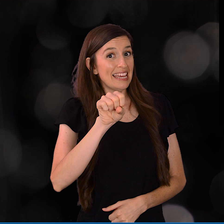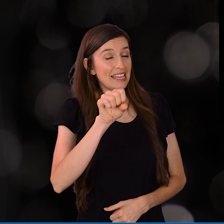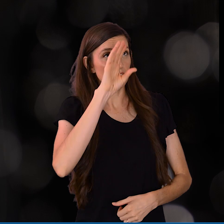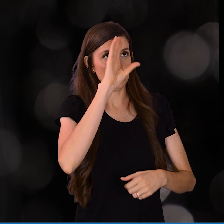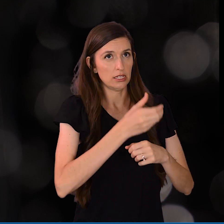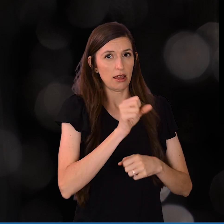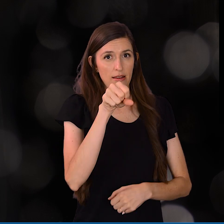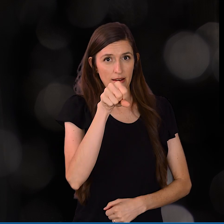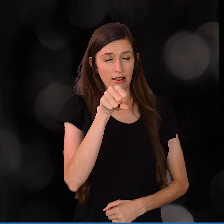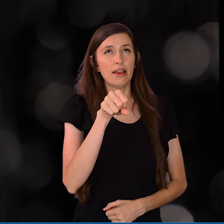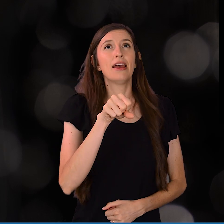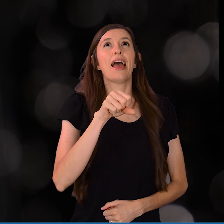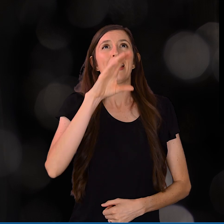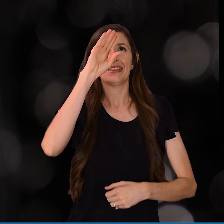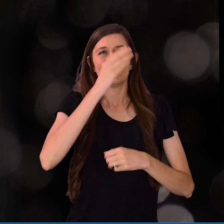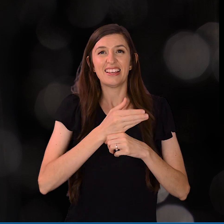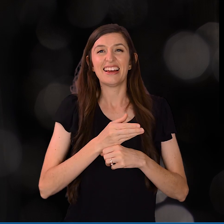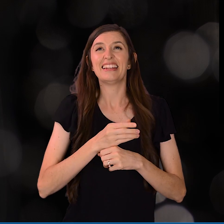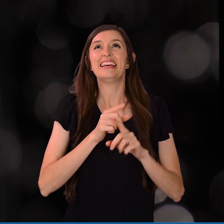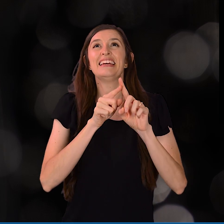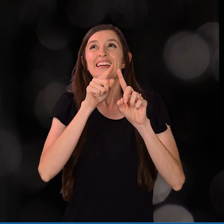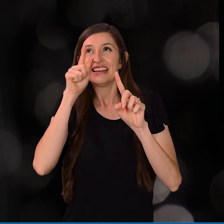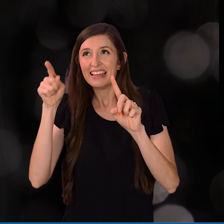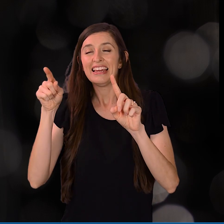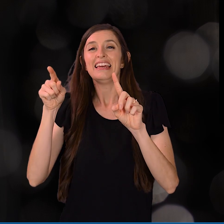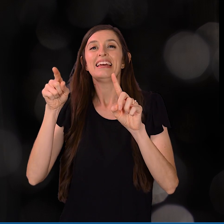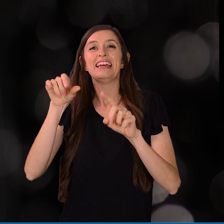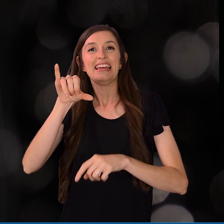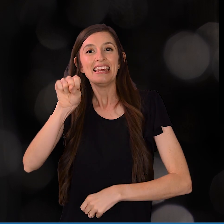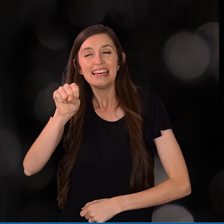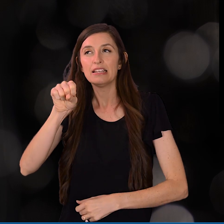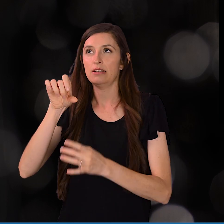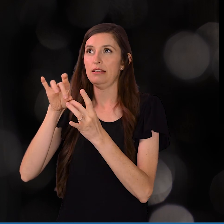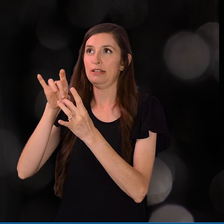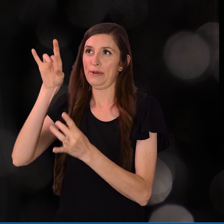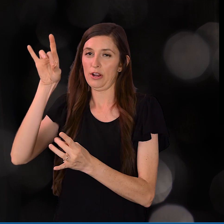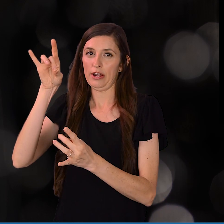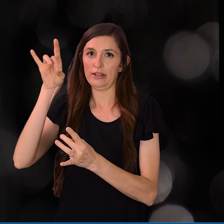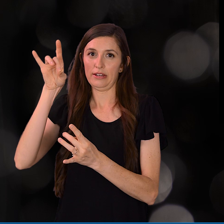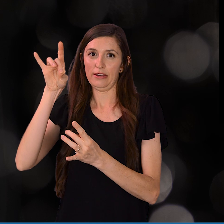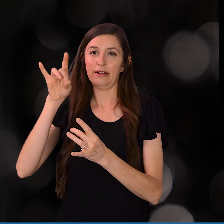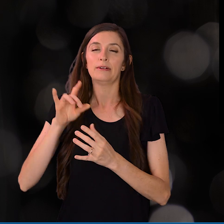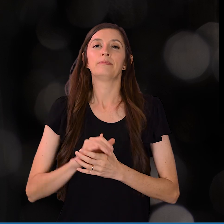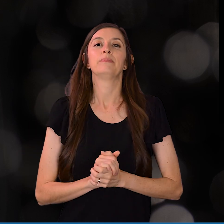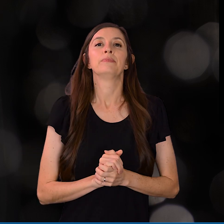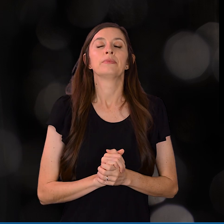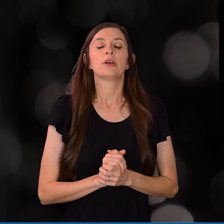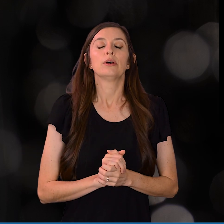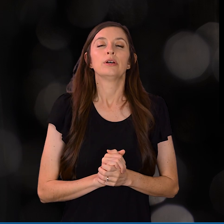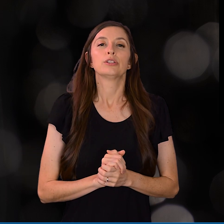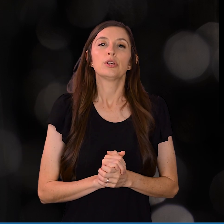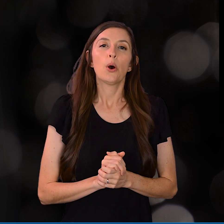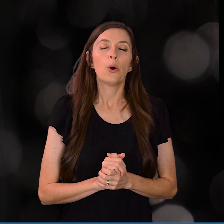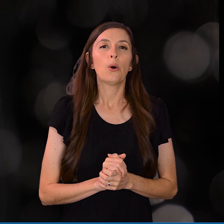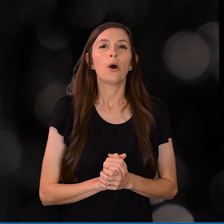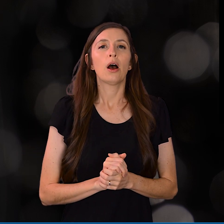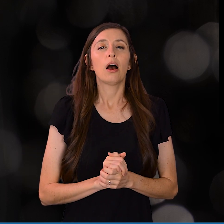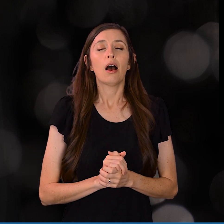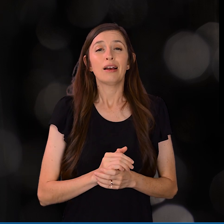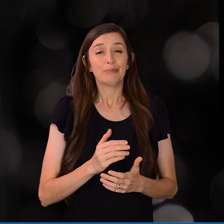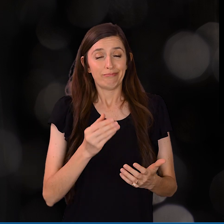Son, and Spirit distinct from each other, but unity and equality. The Father, Son, and Spirit comprise the one